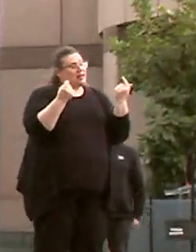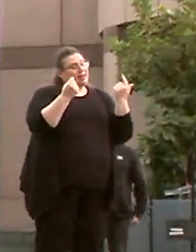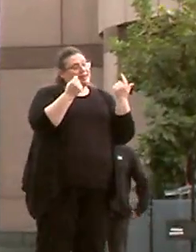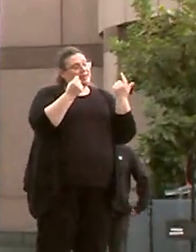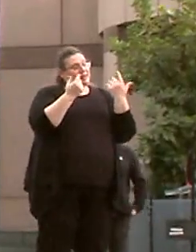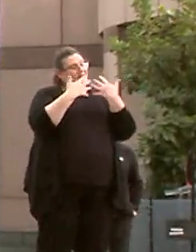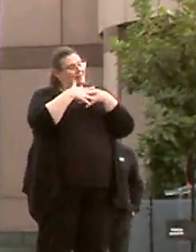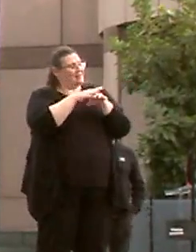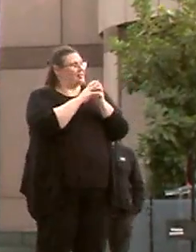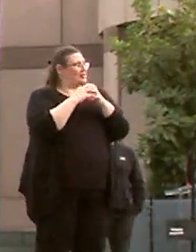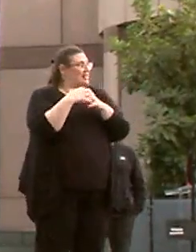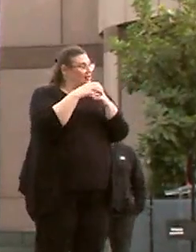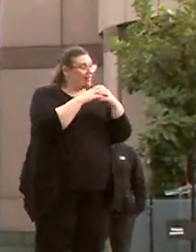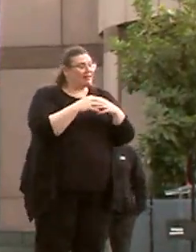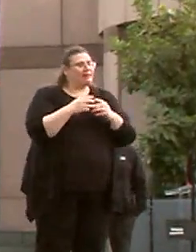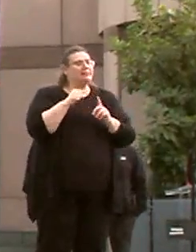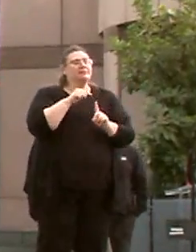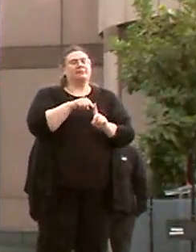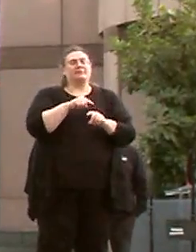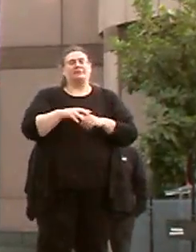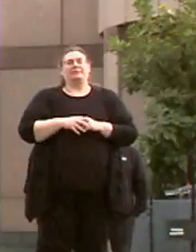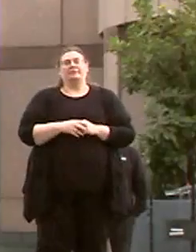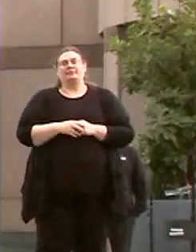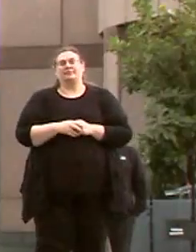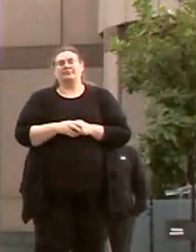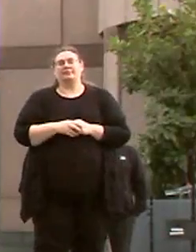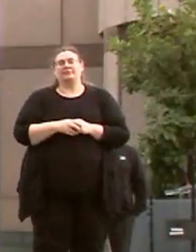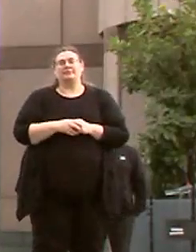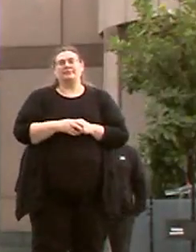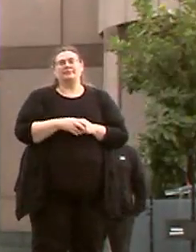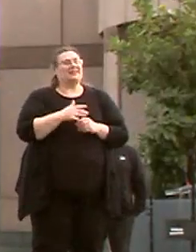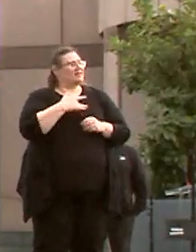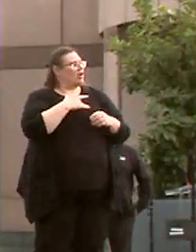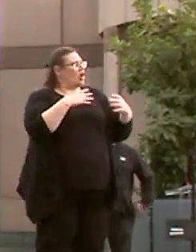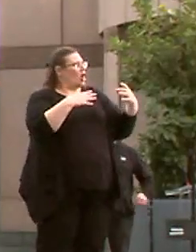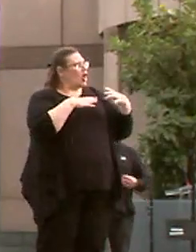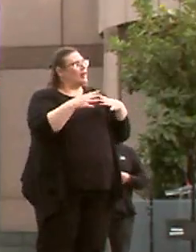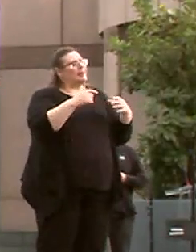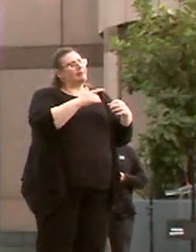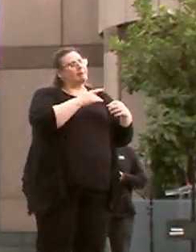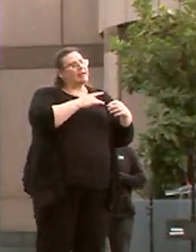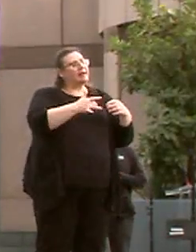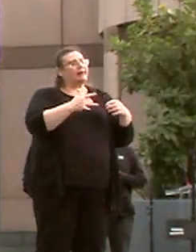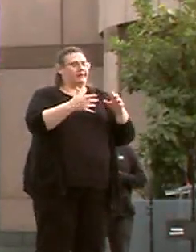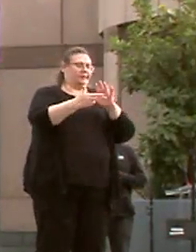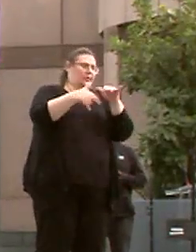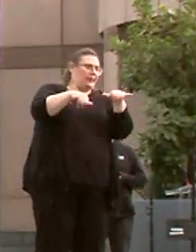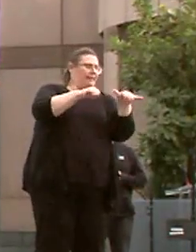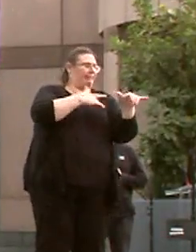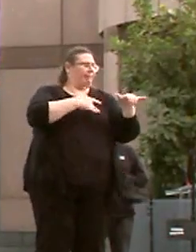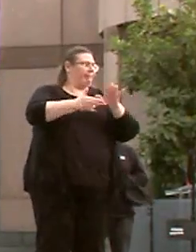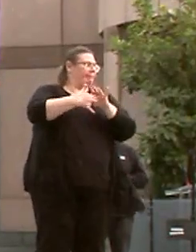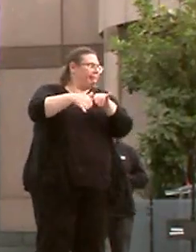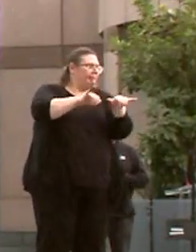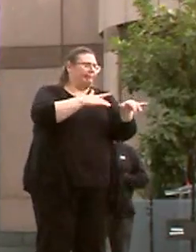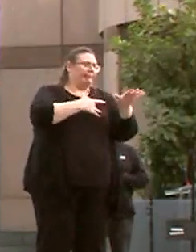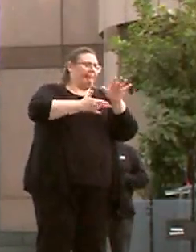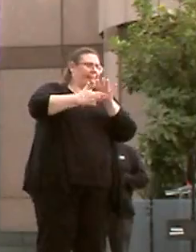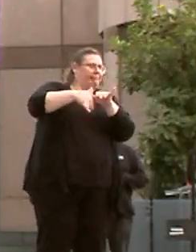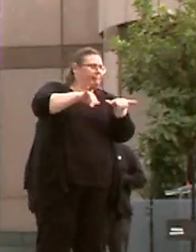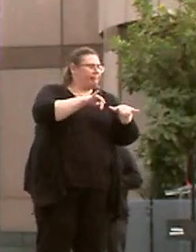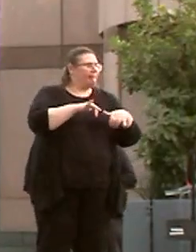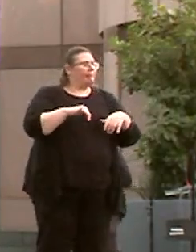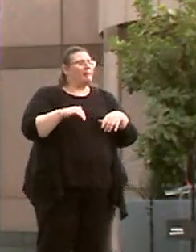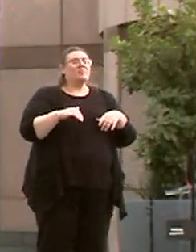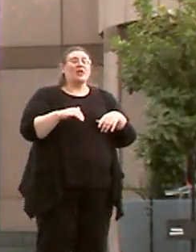intersectionality aspect, because I think Hollywood has a tendency to stereotype people and say, you can do